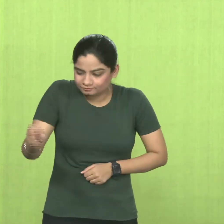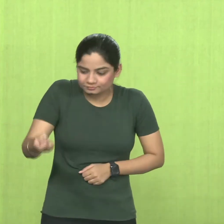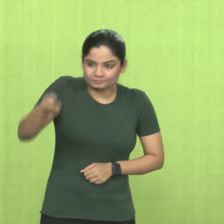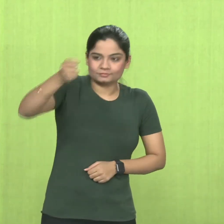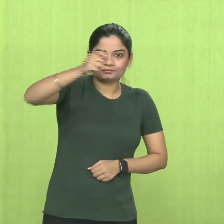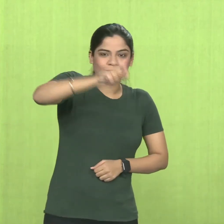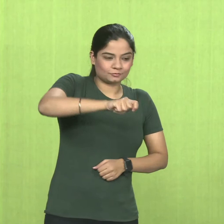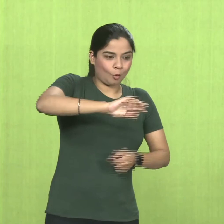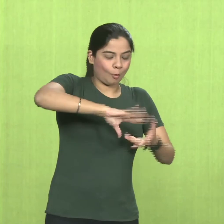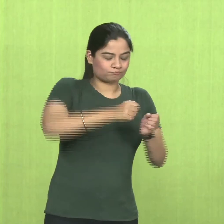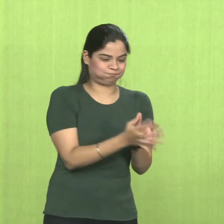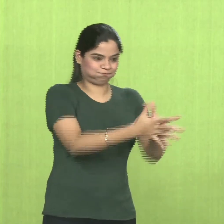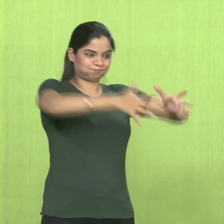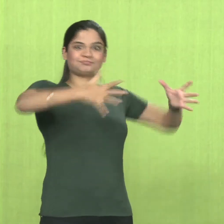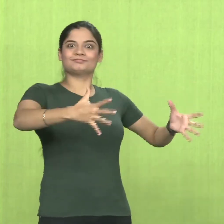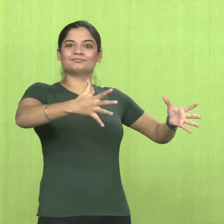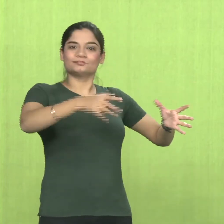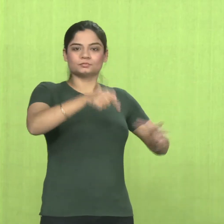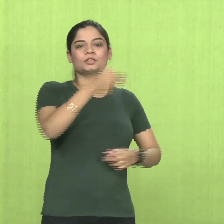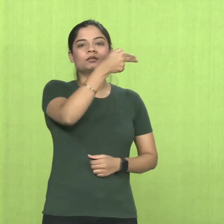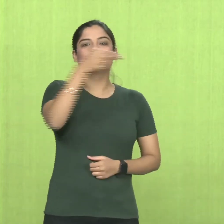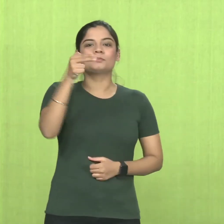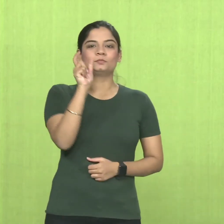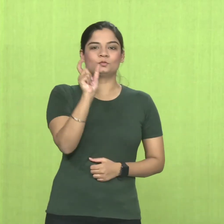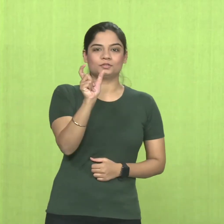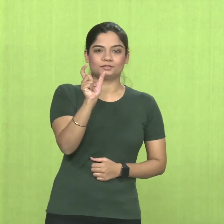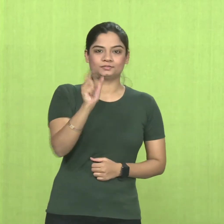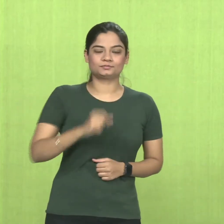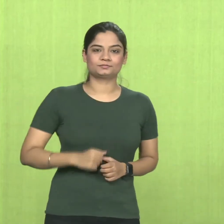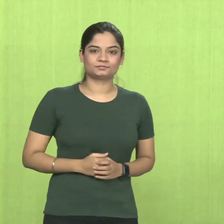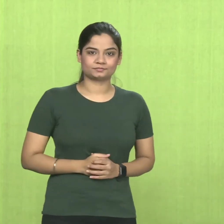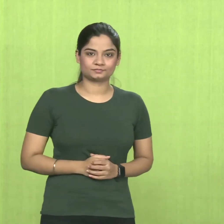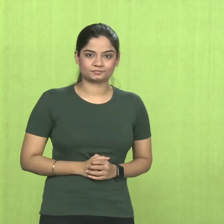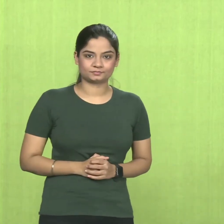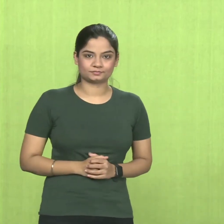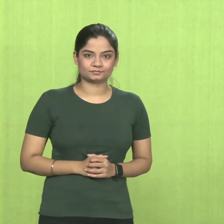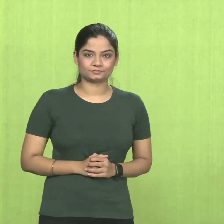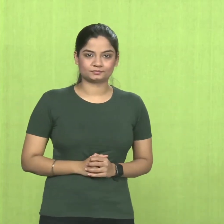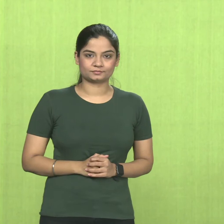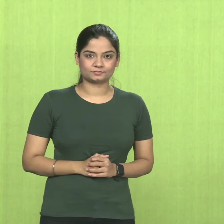put in a little curd inside a bowl of milk and it turns into curds. So the process is curdle.